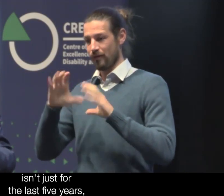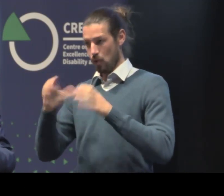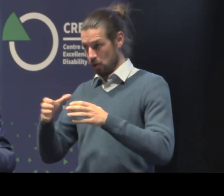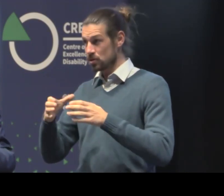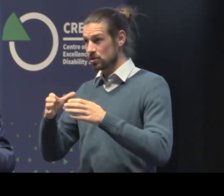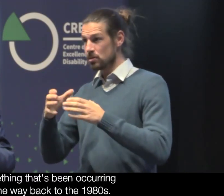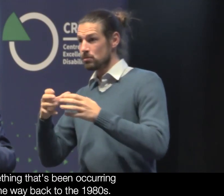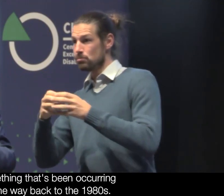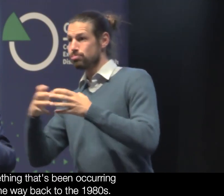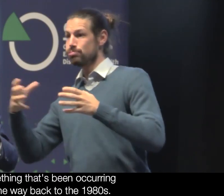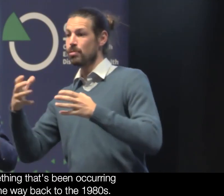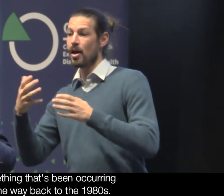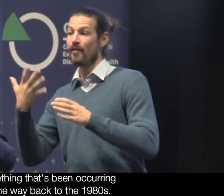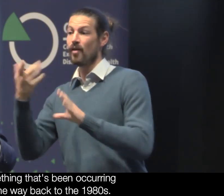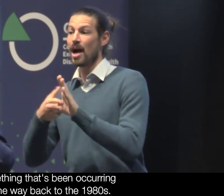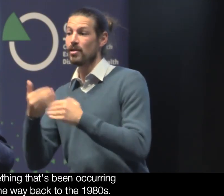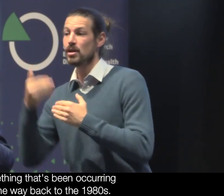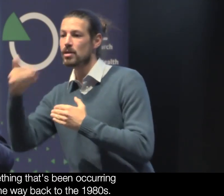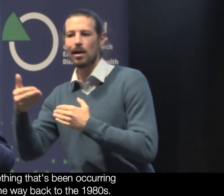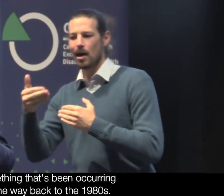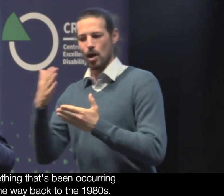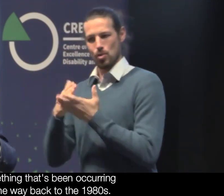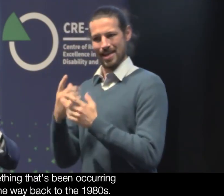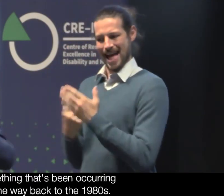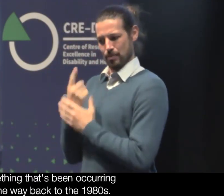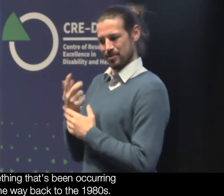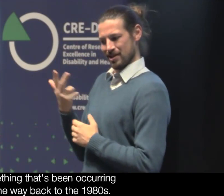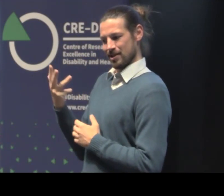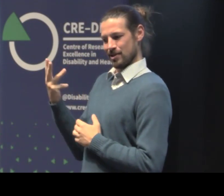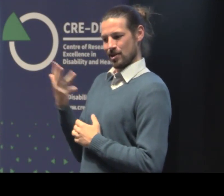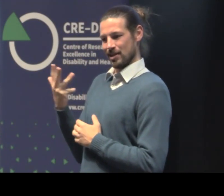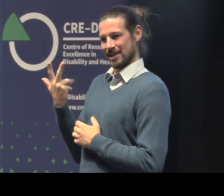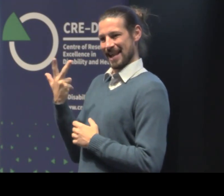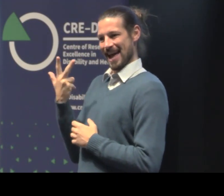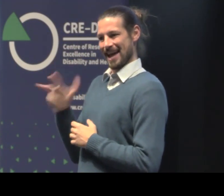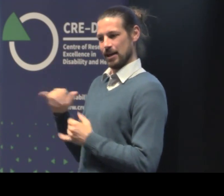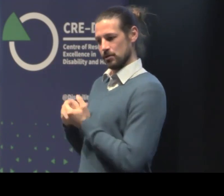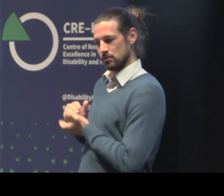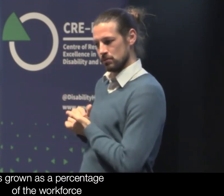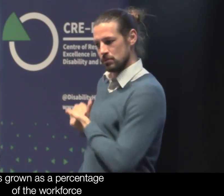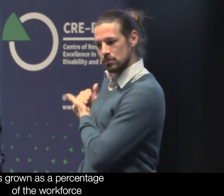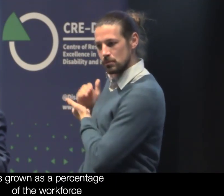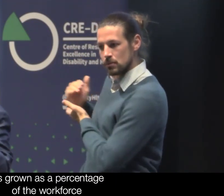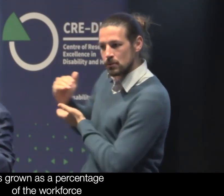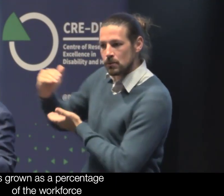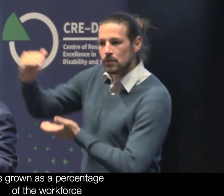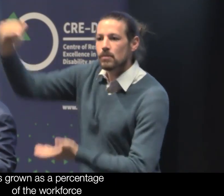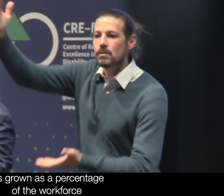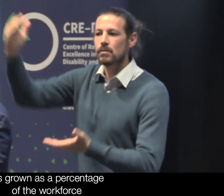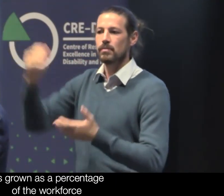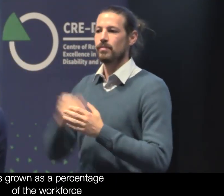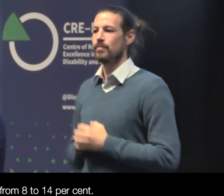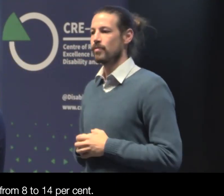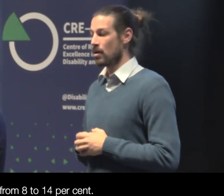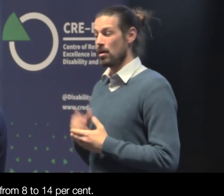something that's been occurring all the way back to the 1980s. So it's a long-term trend. It's grown as a percentage of the workforce from